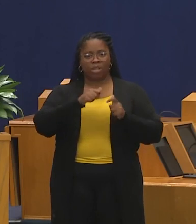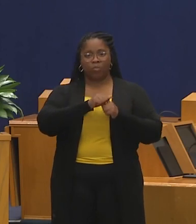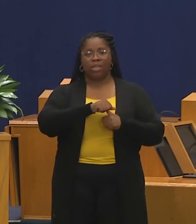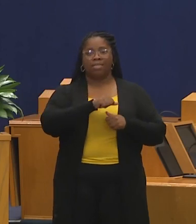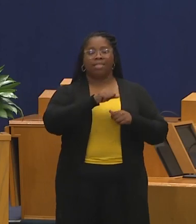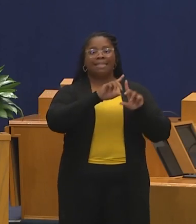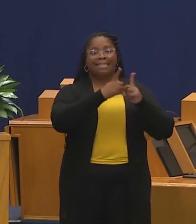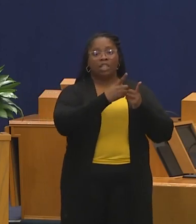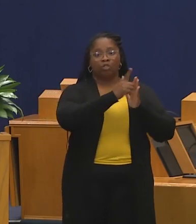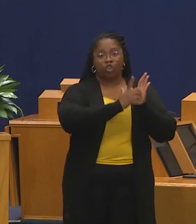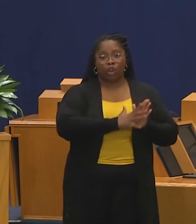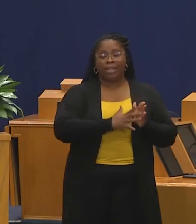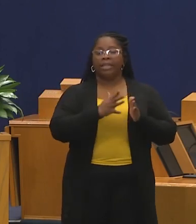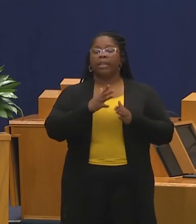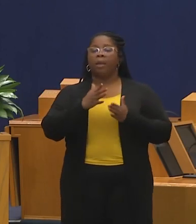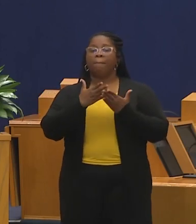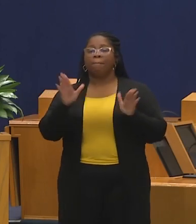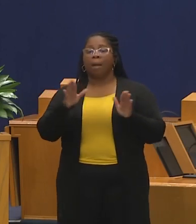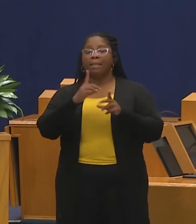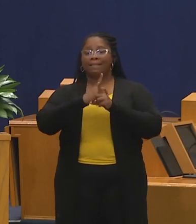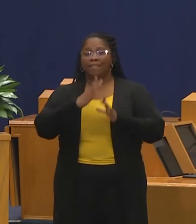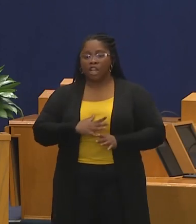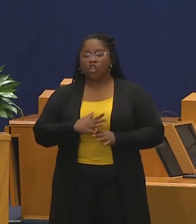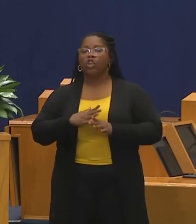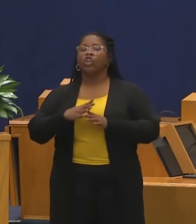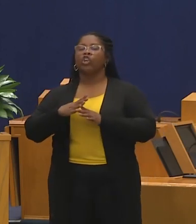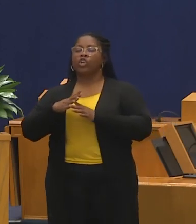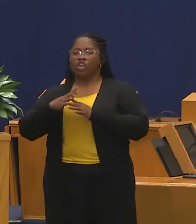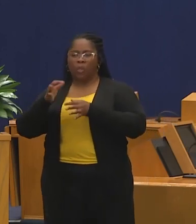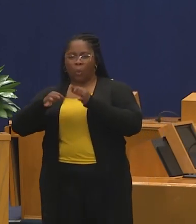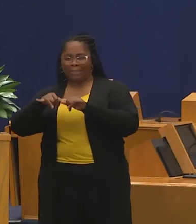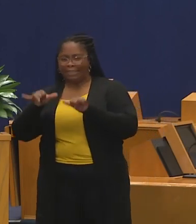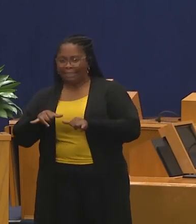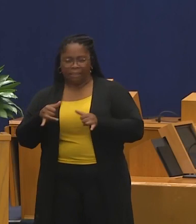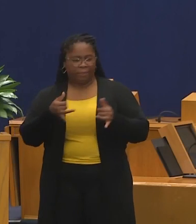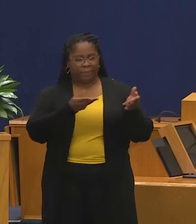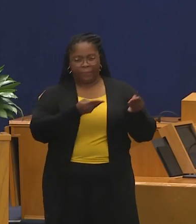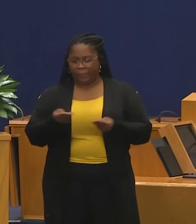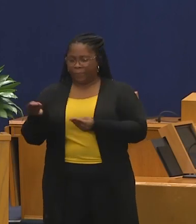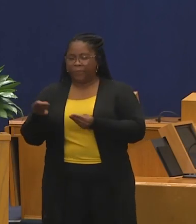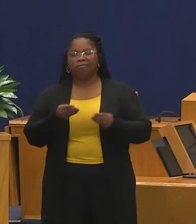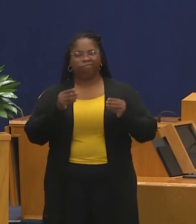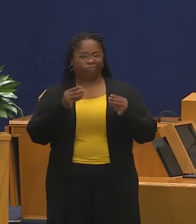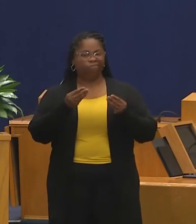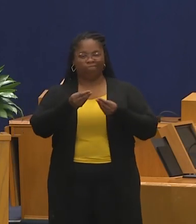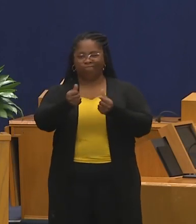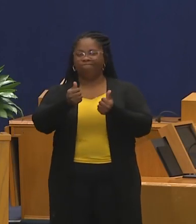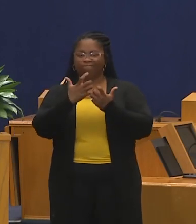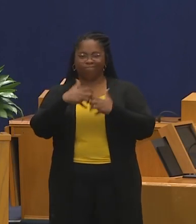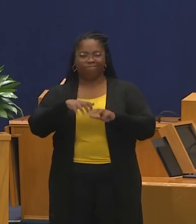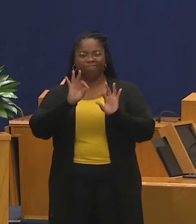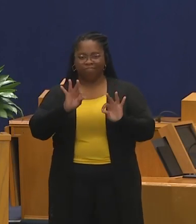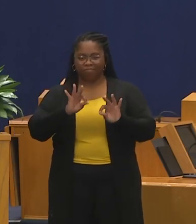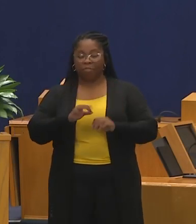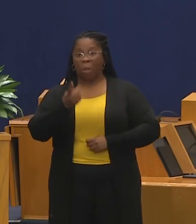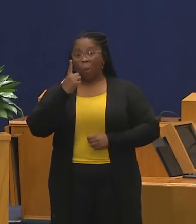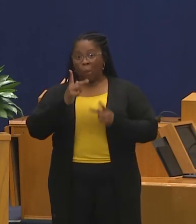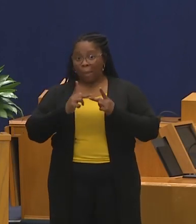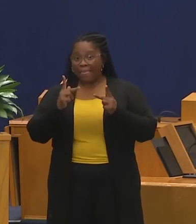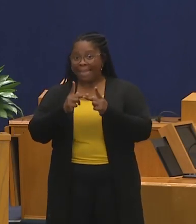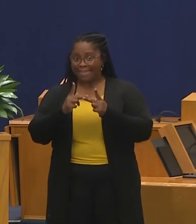public defender, and the Superior Court system. So that is all working the way it's intended to. One place that is now we need to